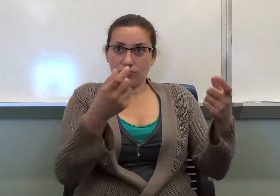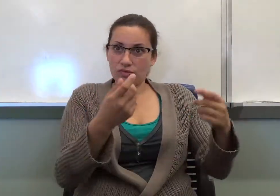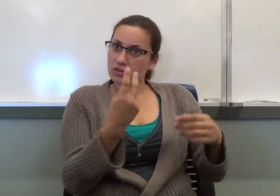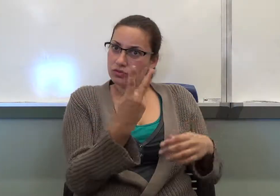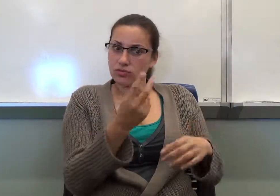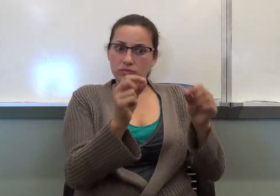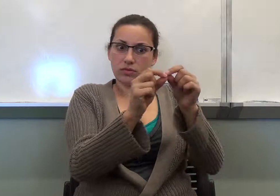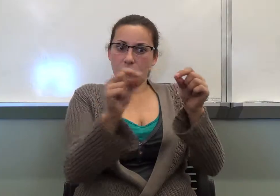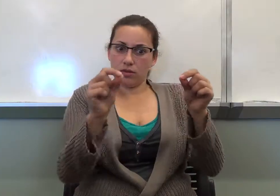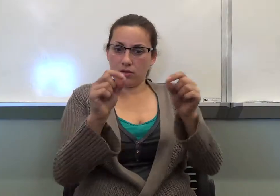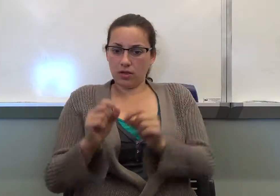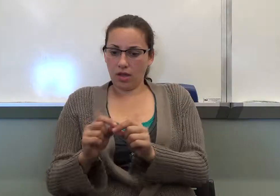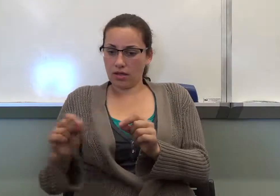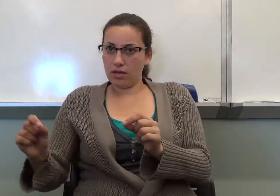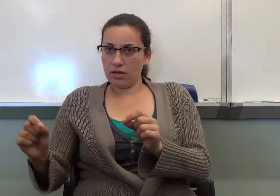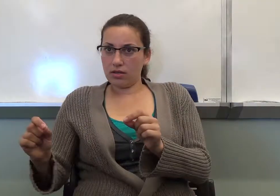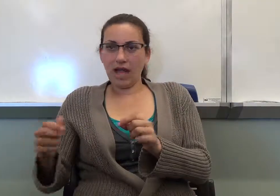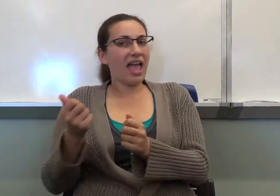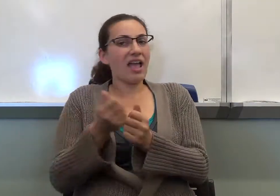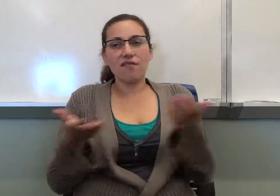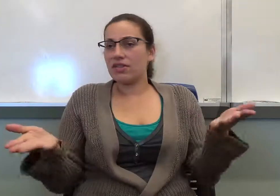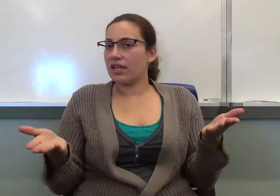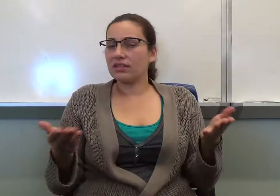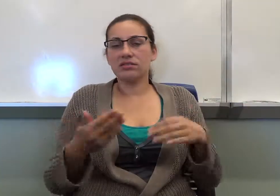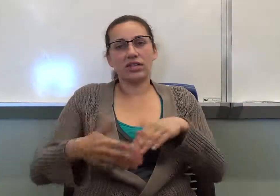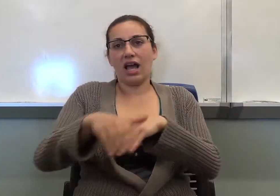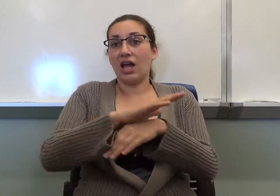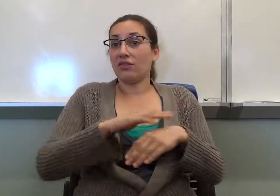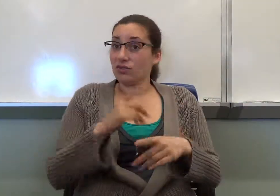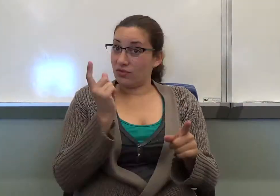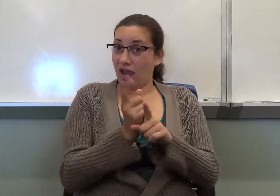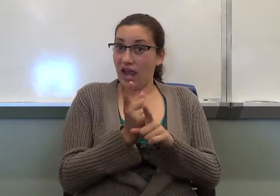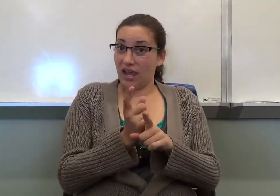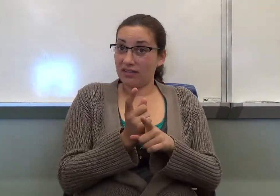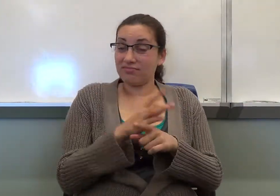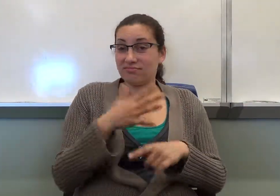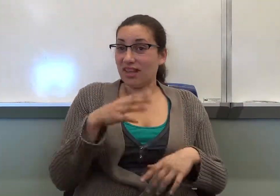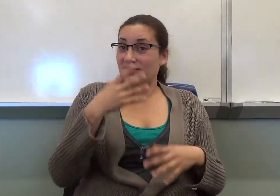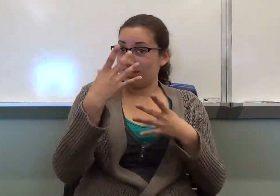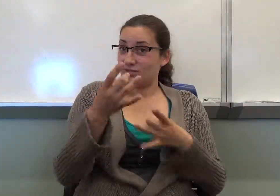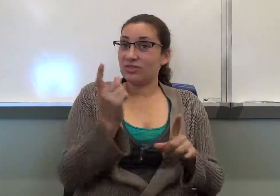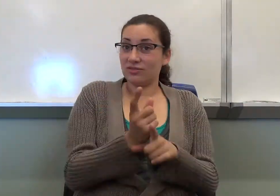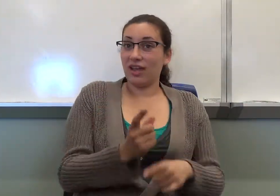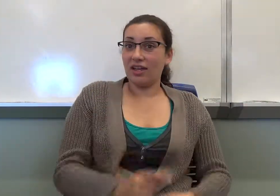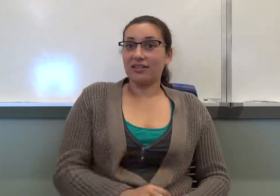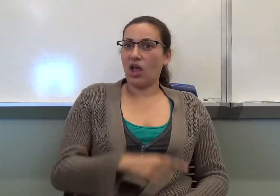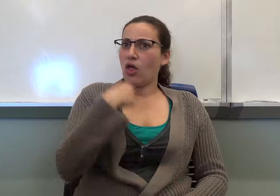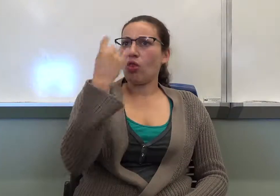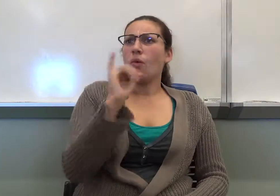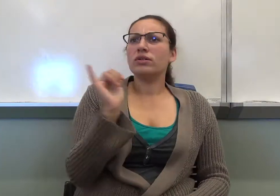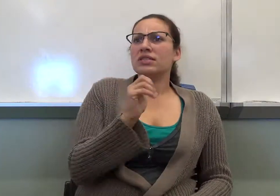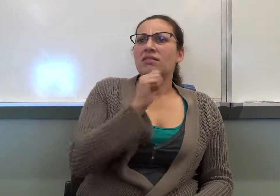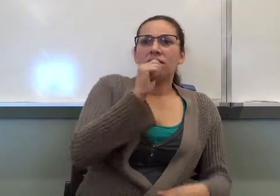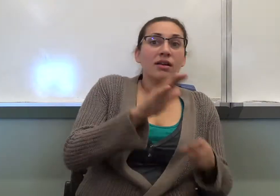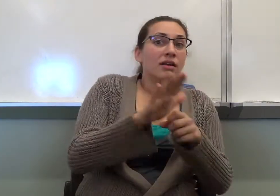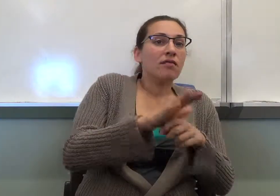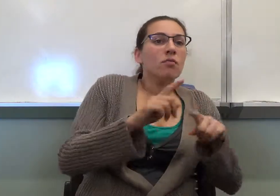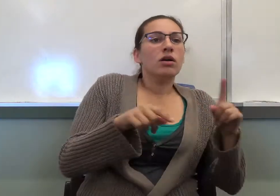is getting covered by doing the edges. Wow. Isn't that interesting? Yeah, What's the formula for